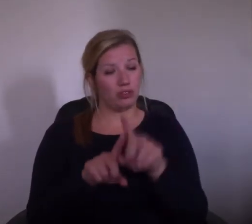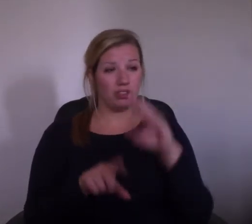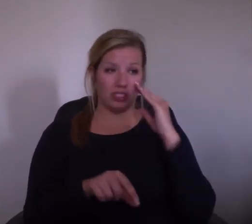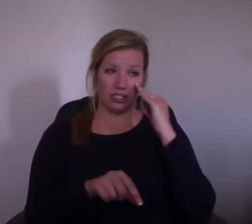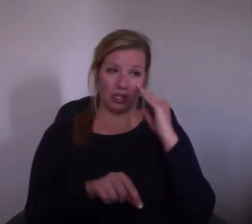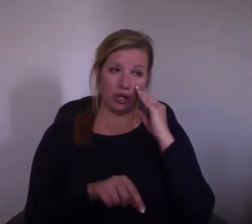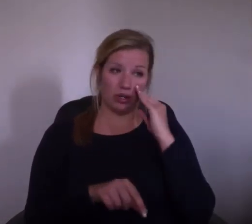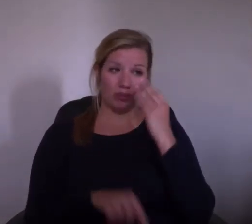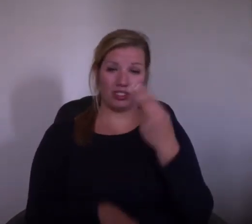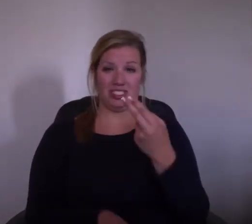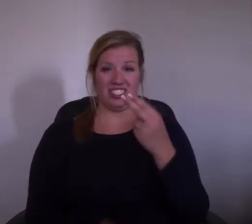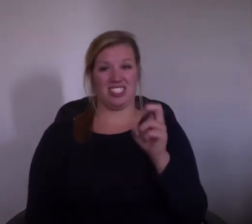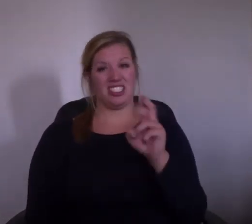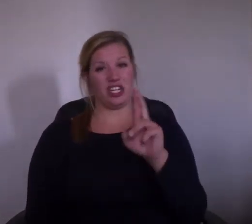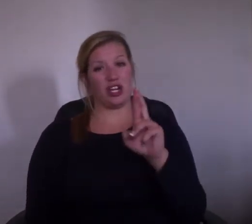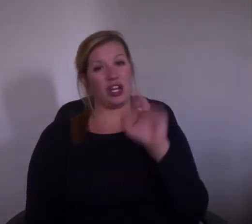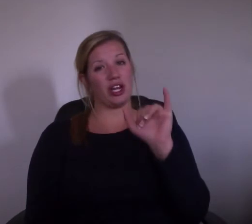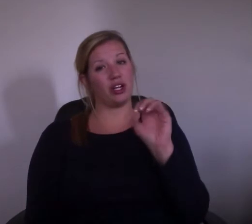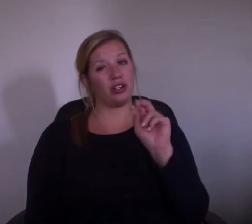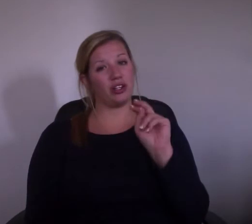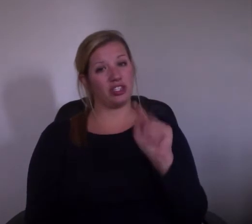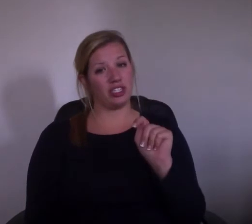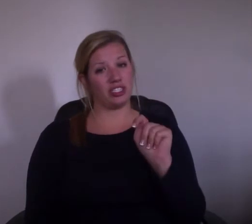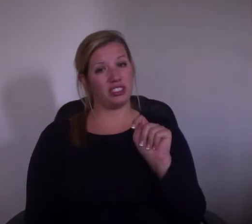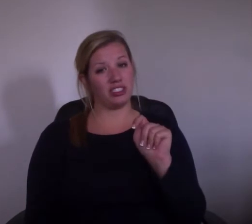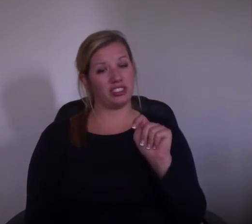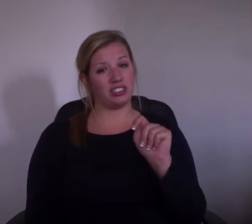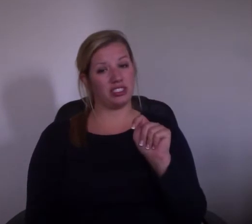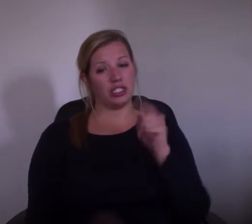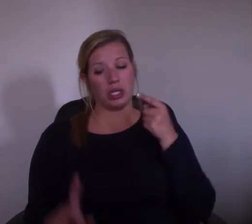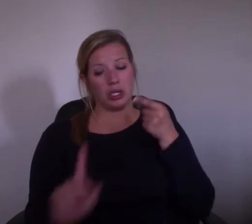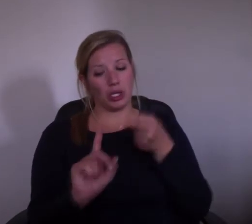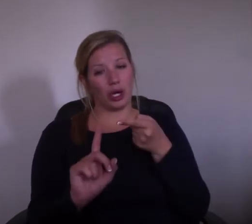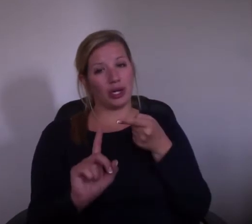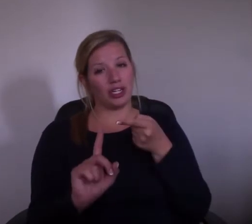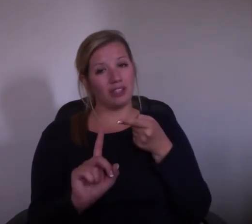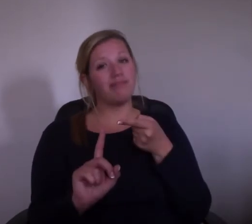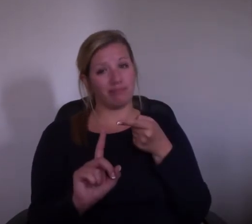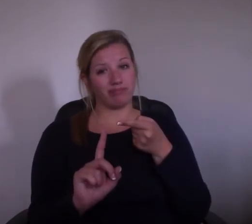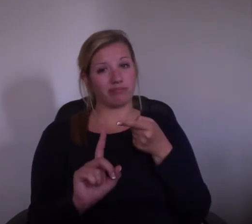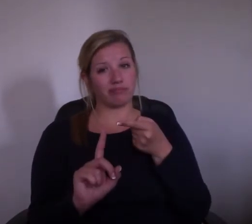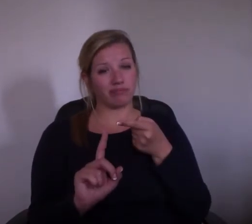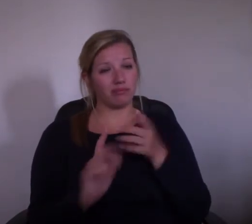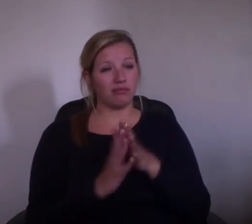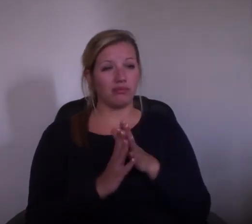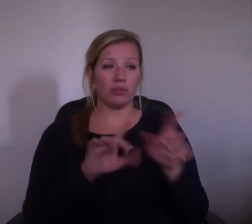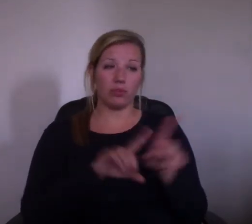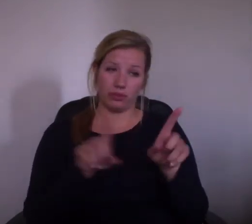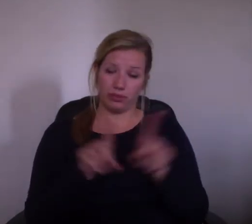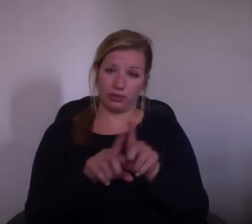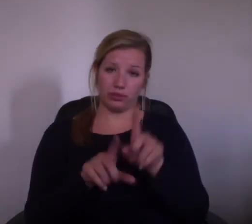community that may be a potential terrorist target? Another thing you should be aware of is your options for